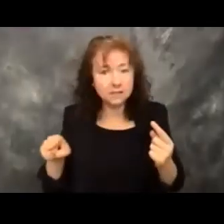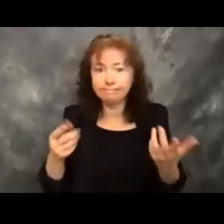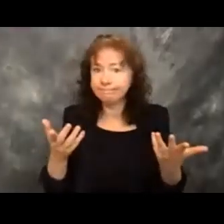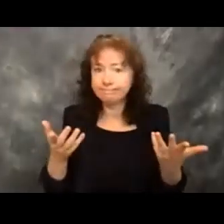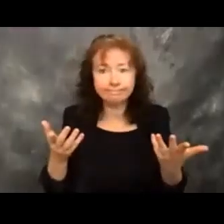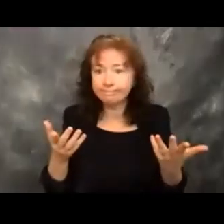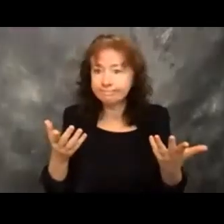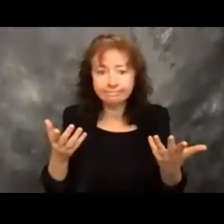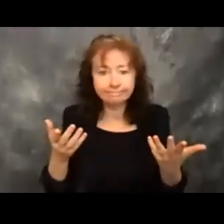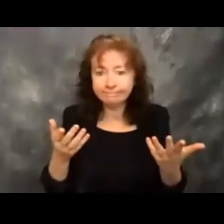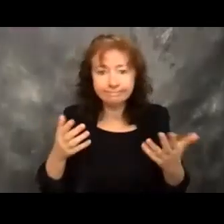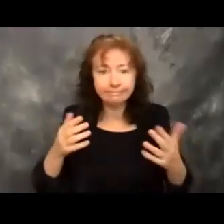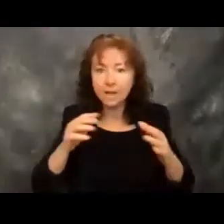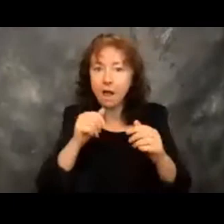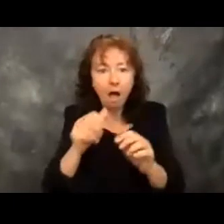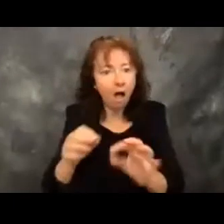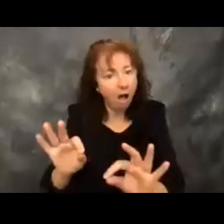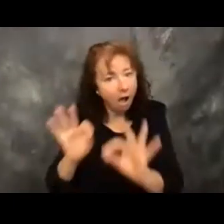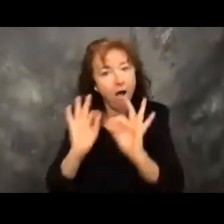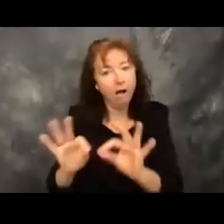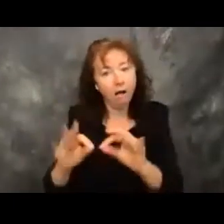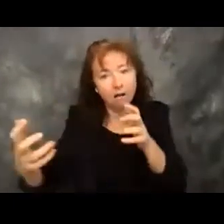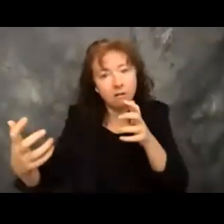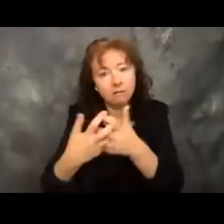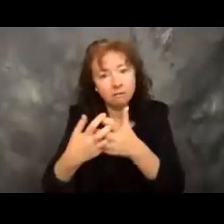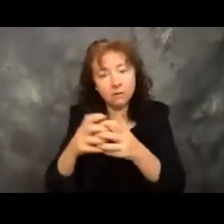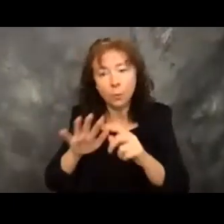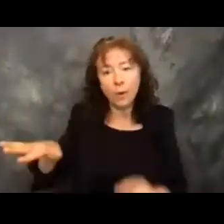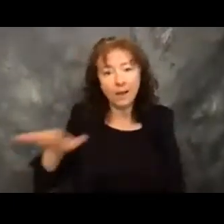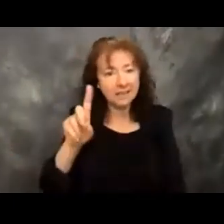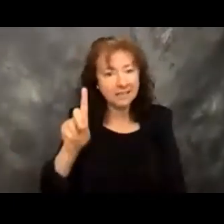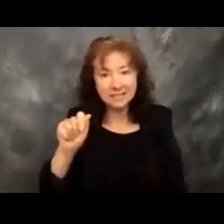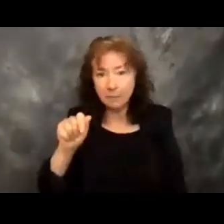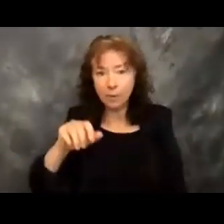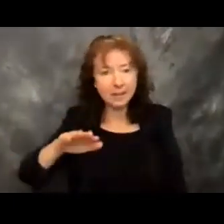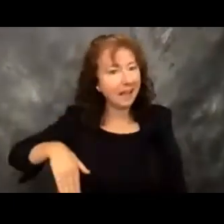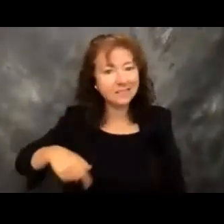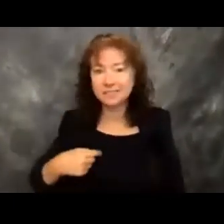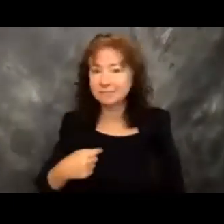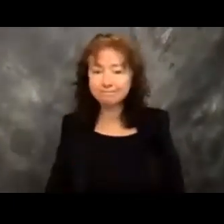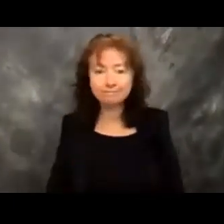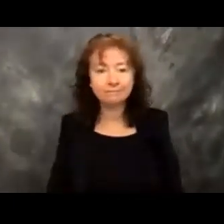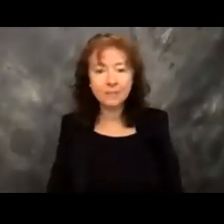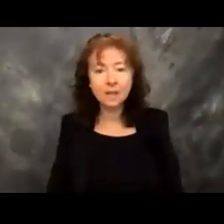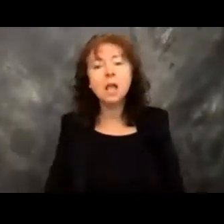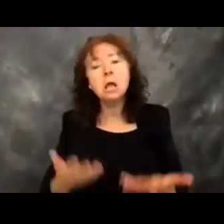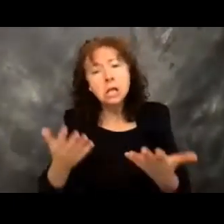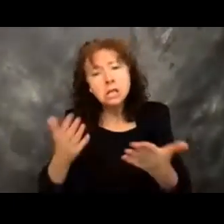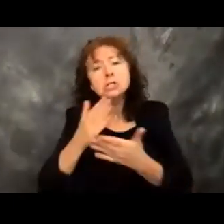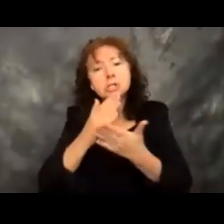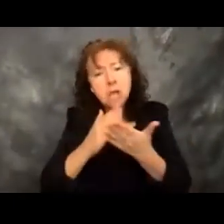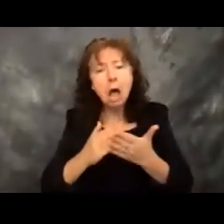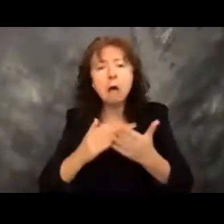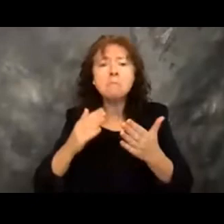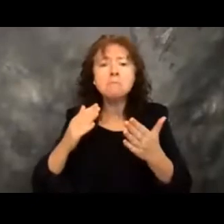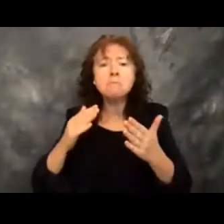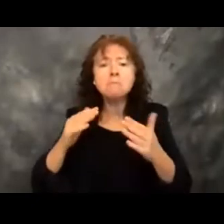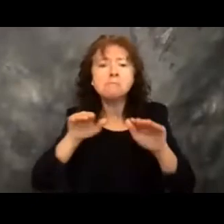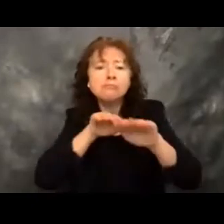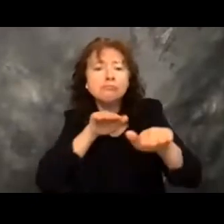it's directed to the persons with disabilities. Of course, general awareness raising campaigns are going on,